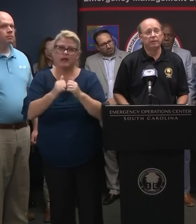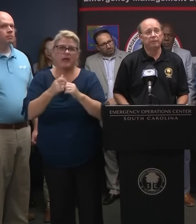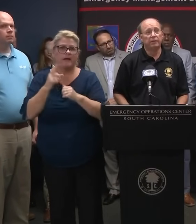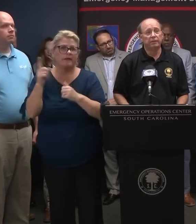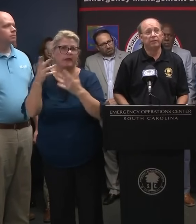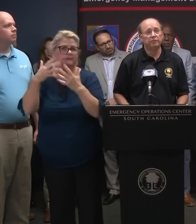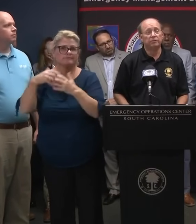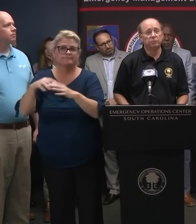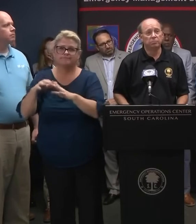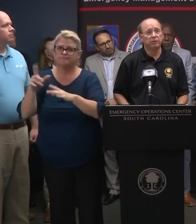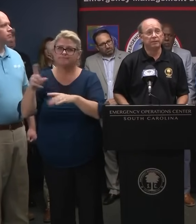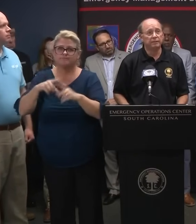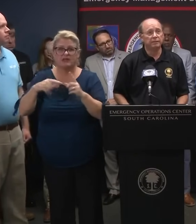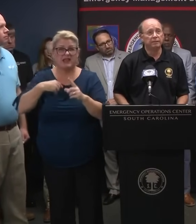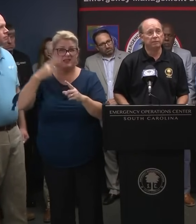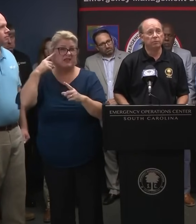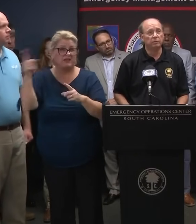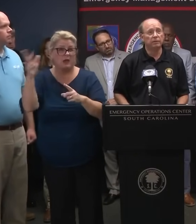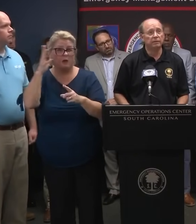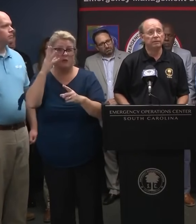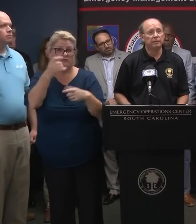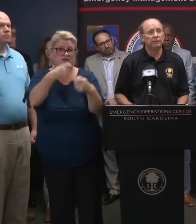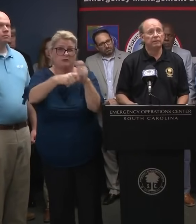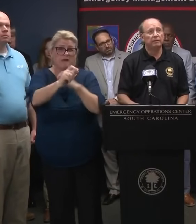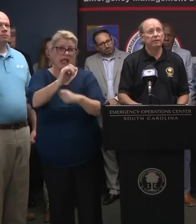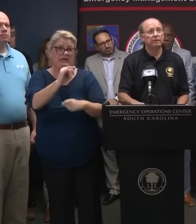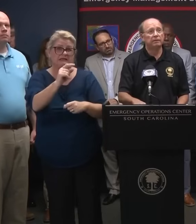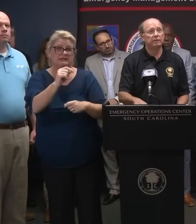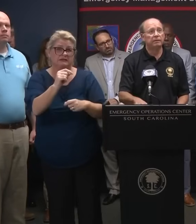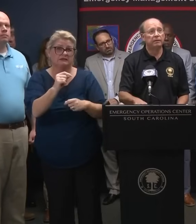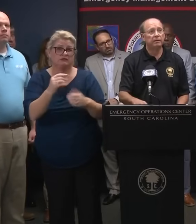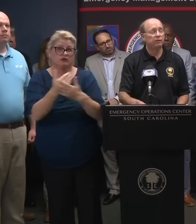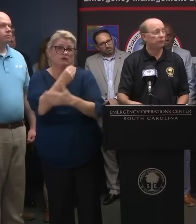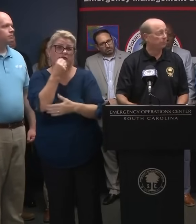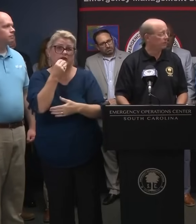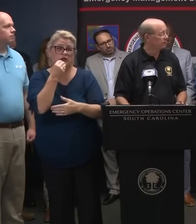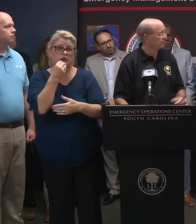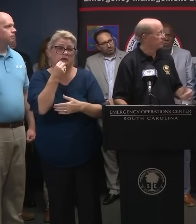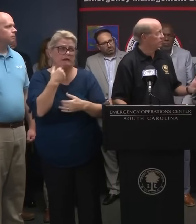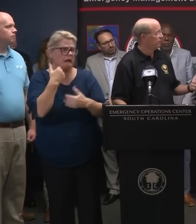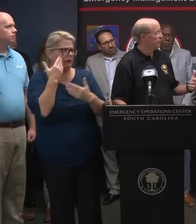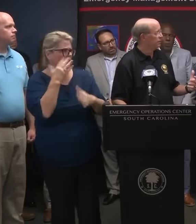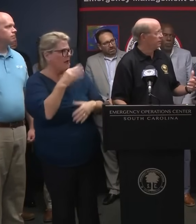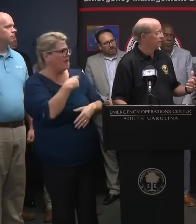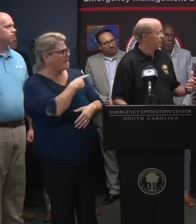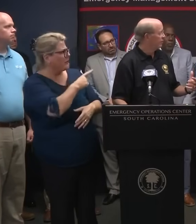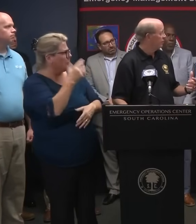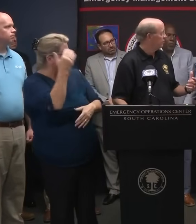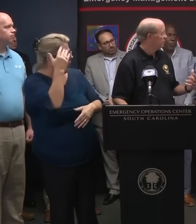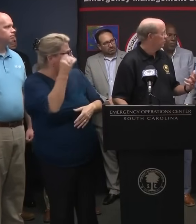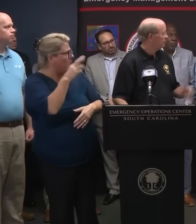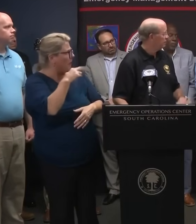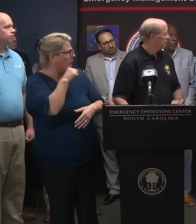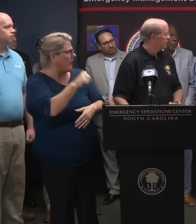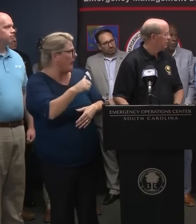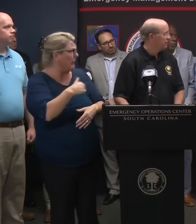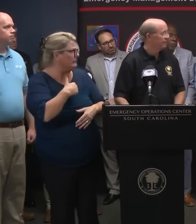work that, but I think they'll just replace it normally. And I don't know if anybody else has a better thought on that or not,